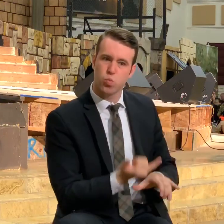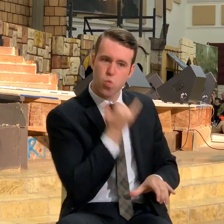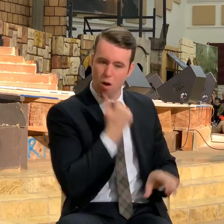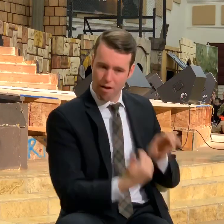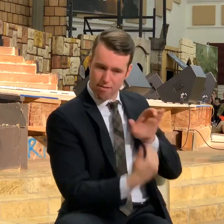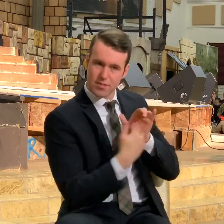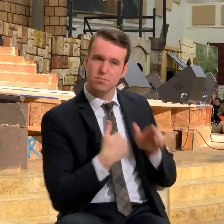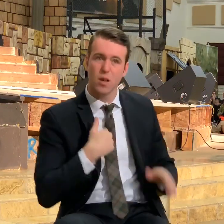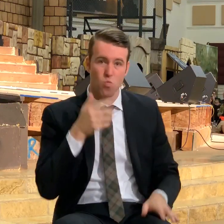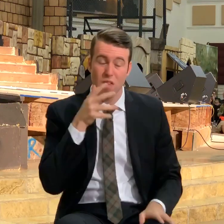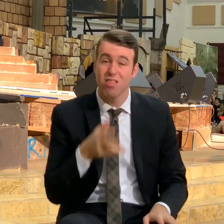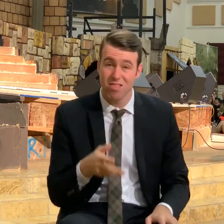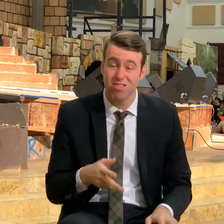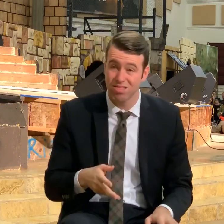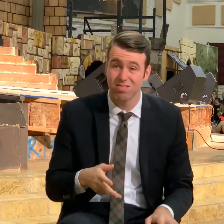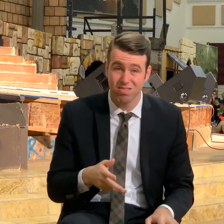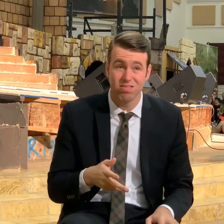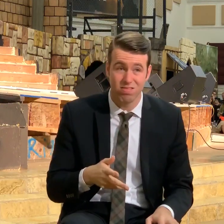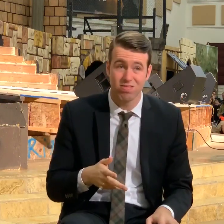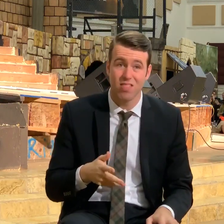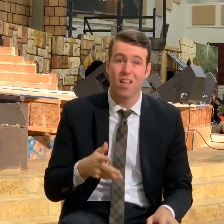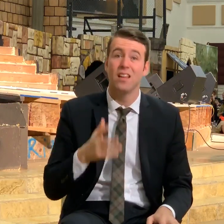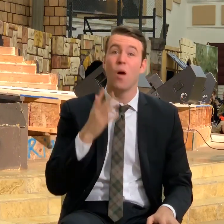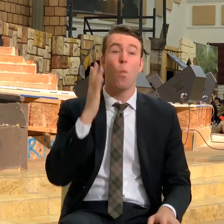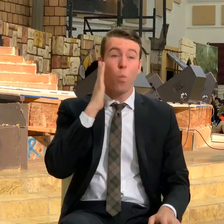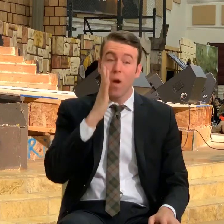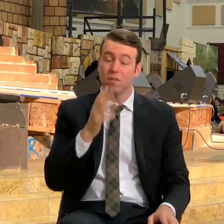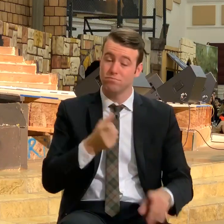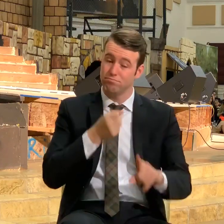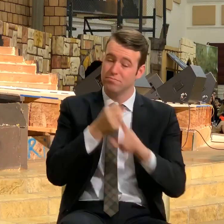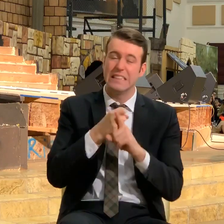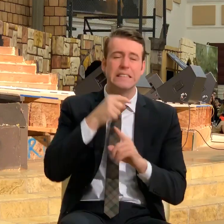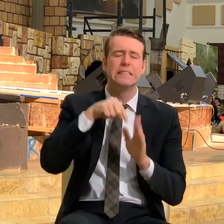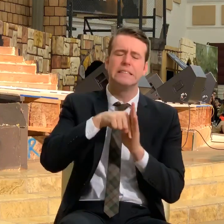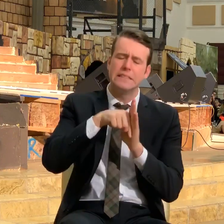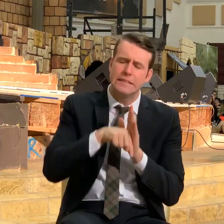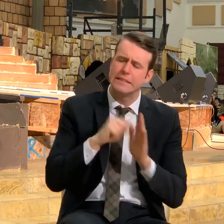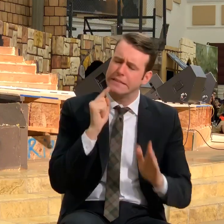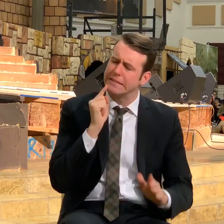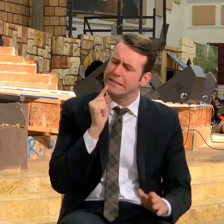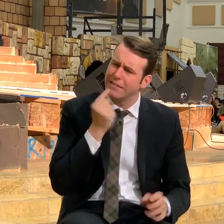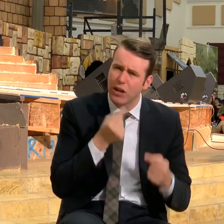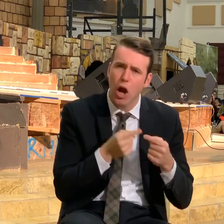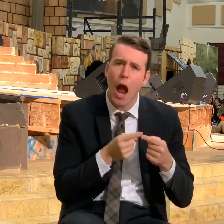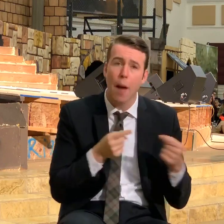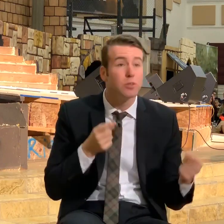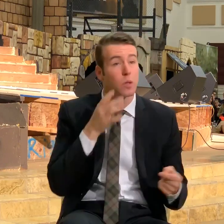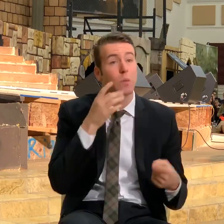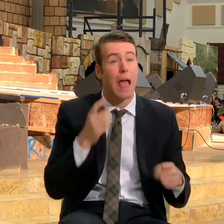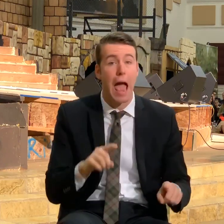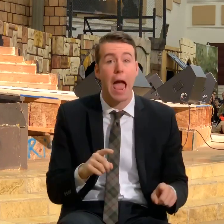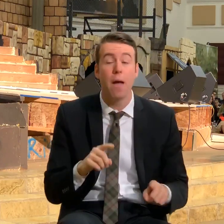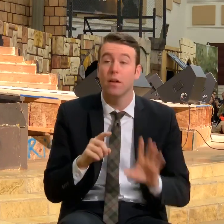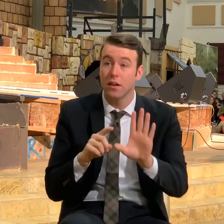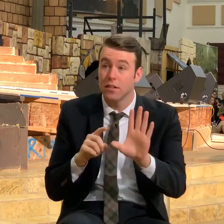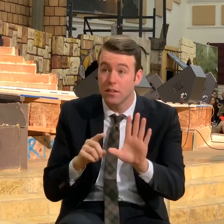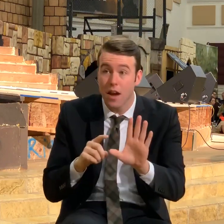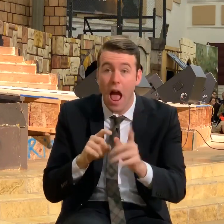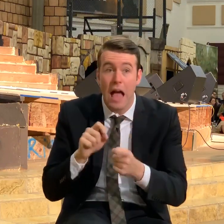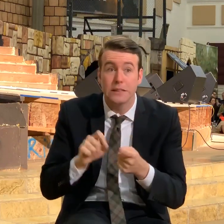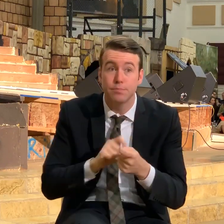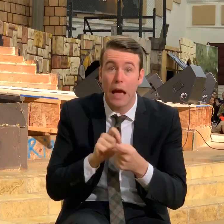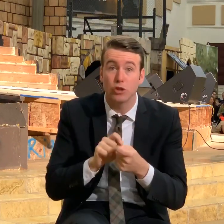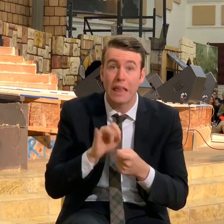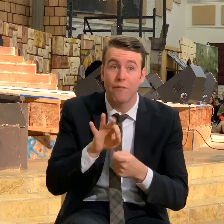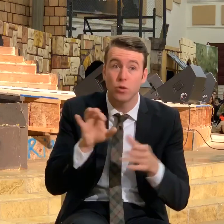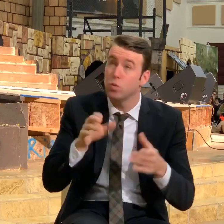And you're going to have some severe oppositions, especially if you begin to do the will of